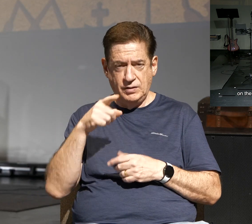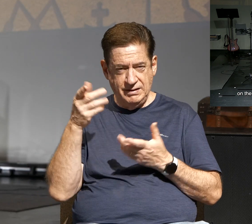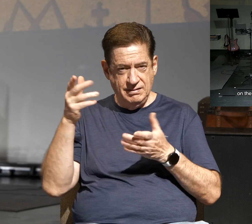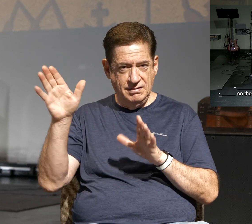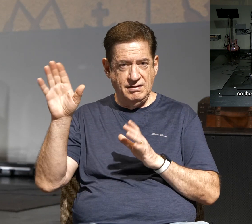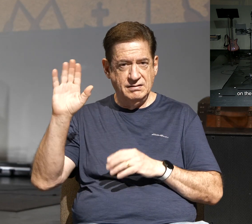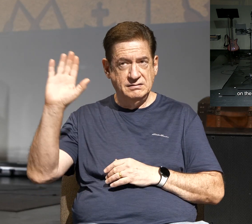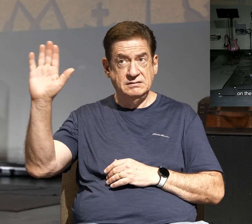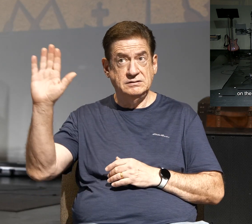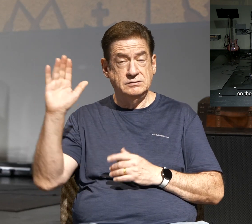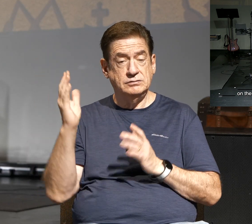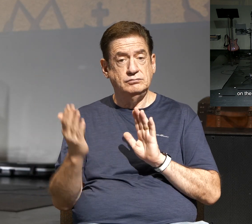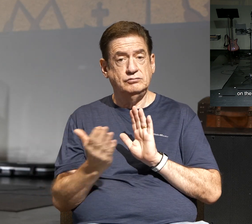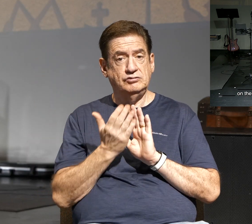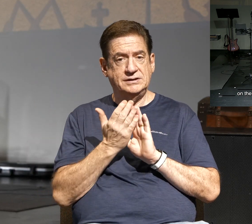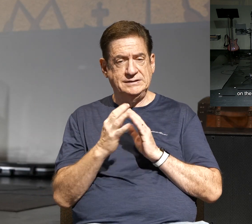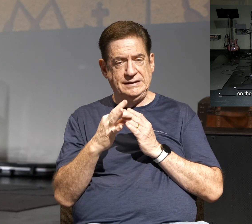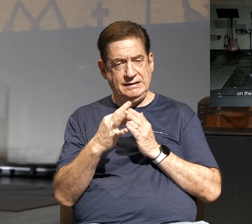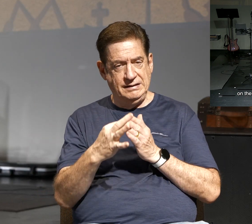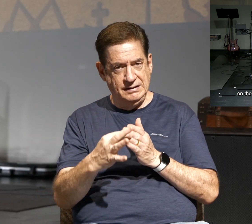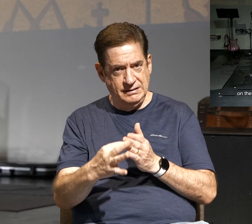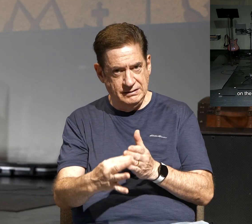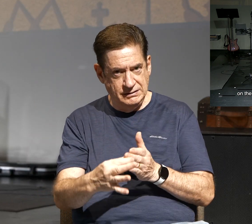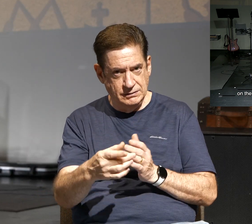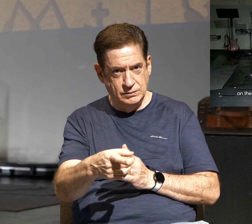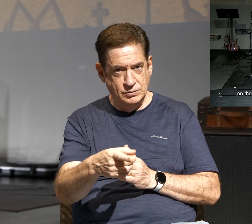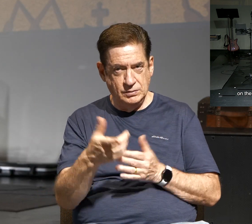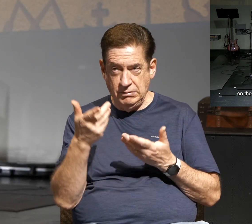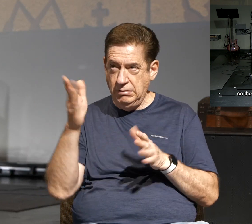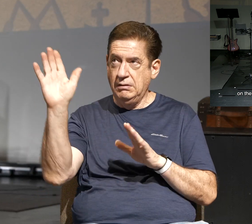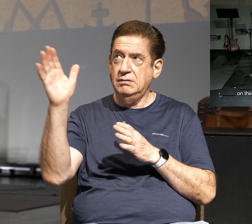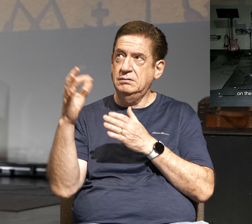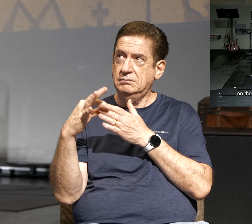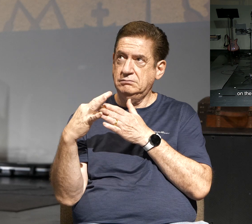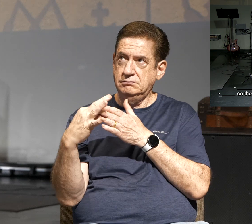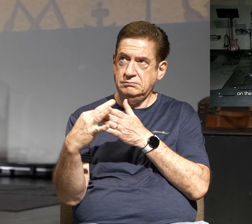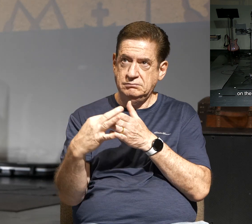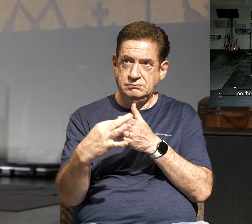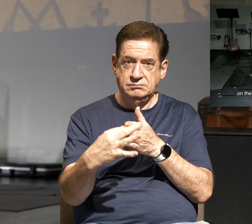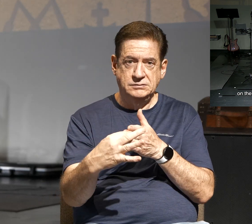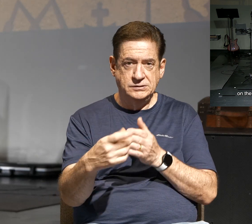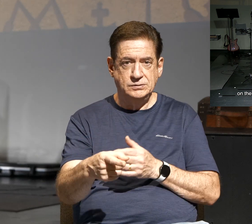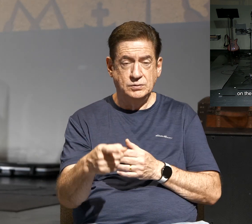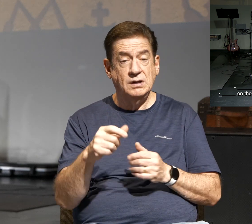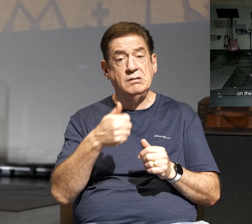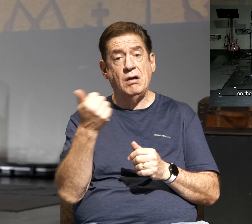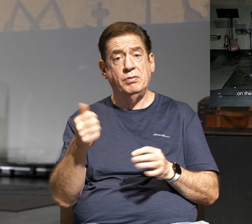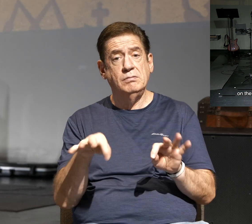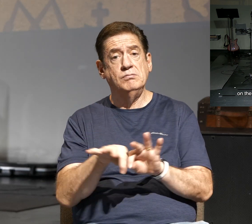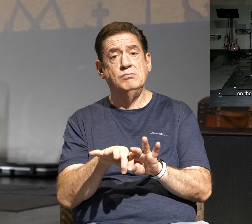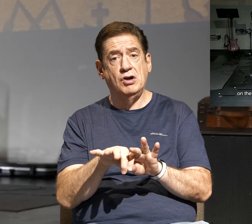his presence lead you. Let God's presence lead you. Here's another important part.